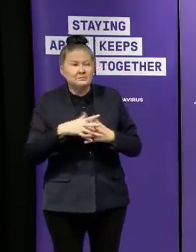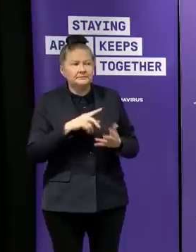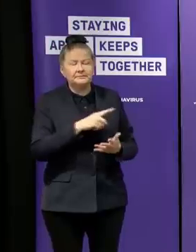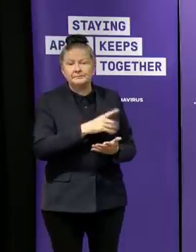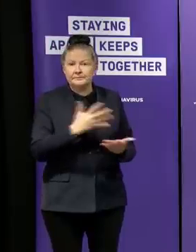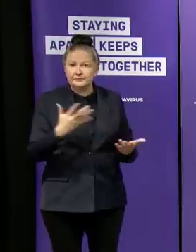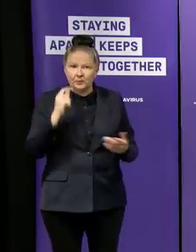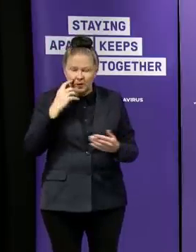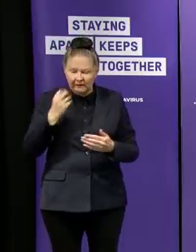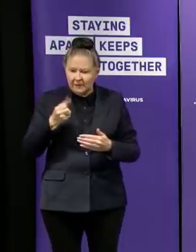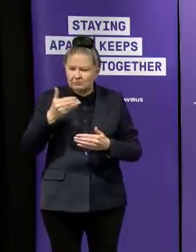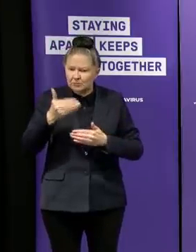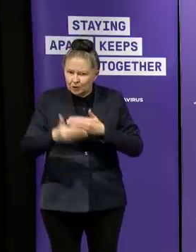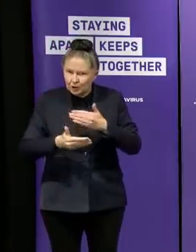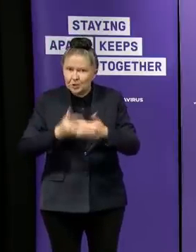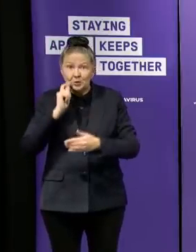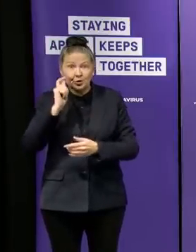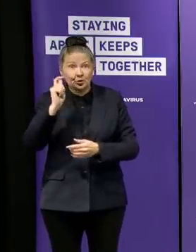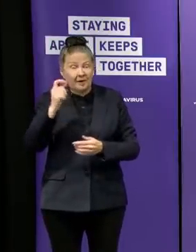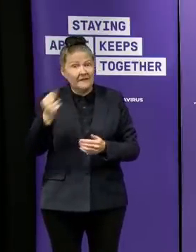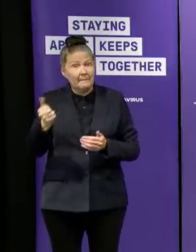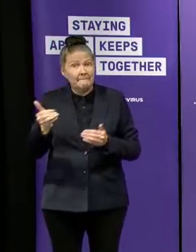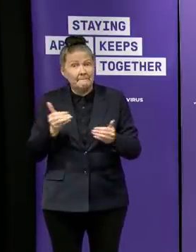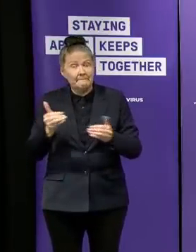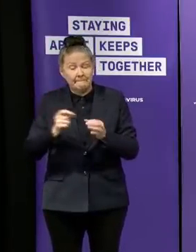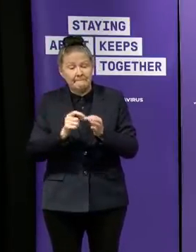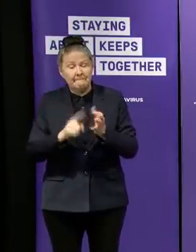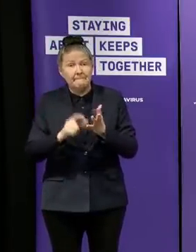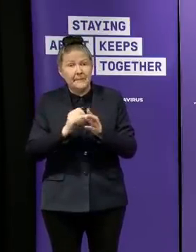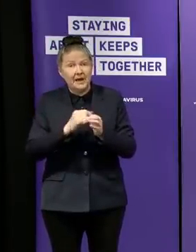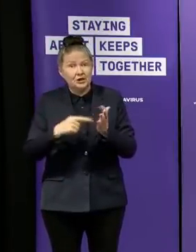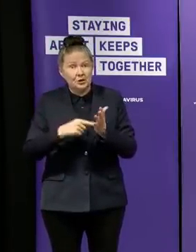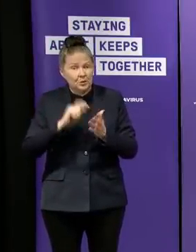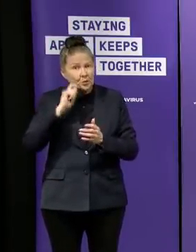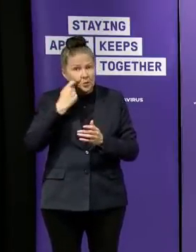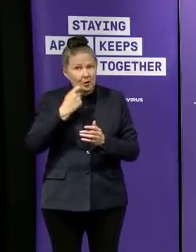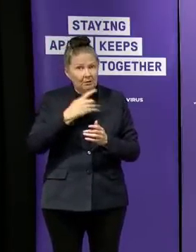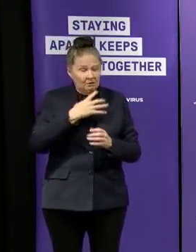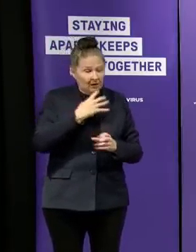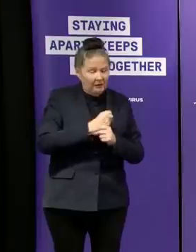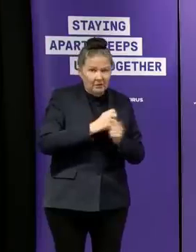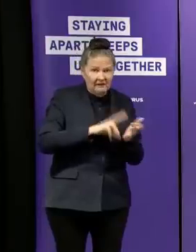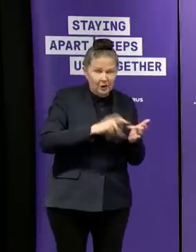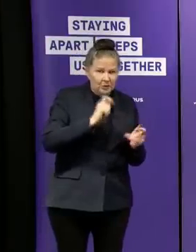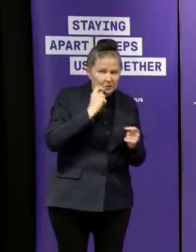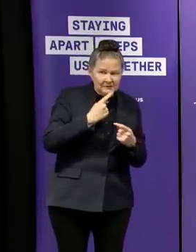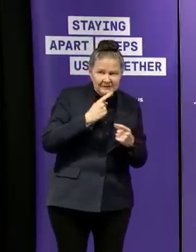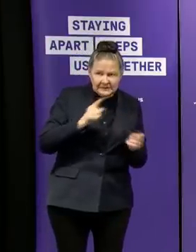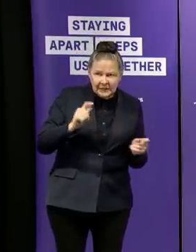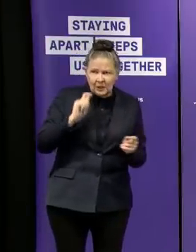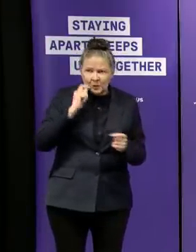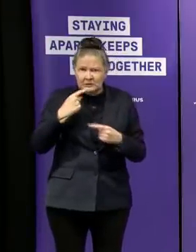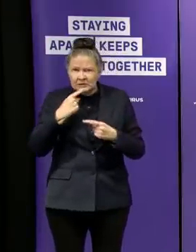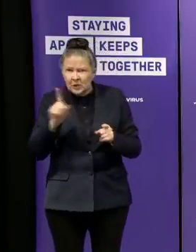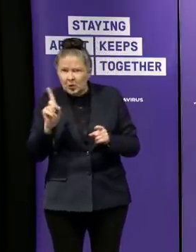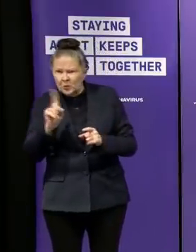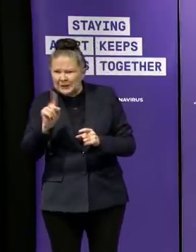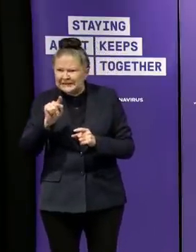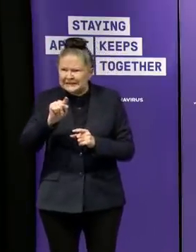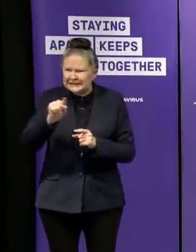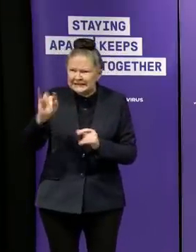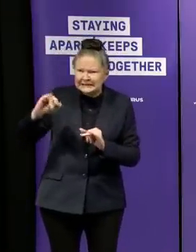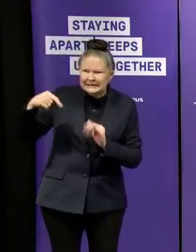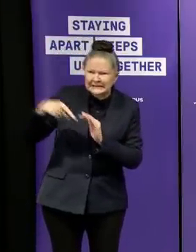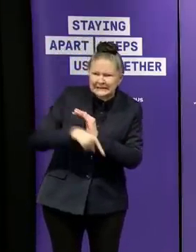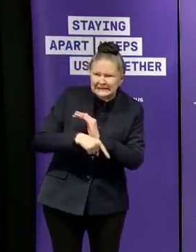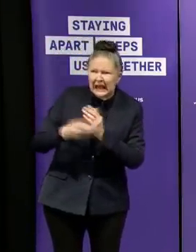processes. There'll be a budget delivered quite soon where we will outline what we're doing, what the nature of the damage we're trying to repair is. I've